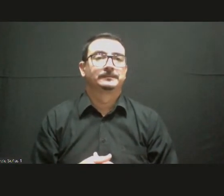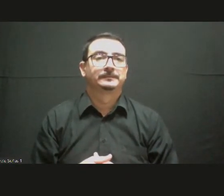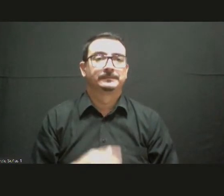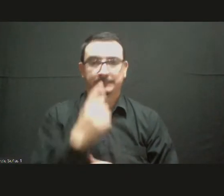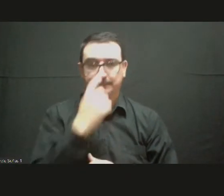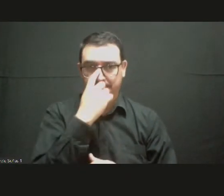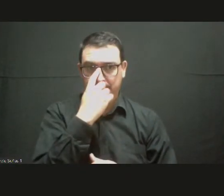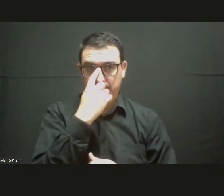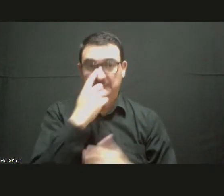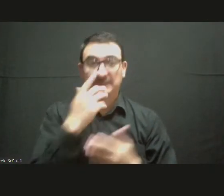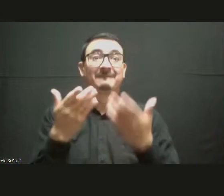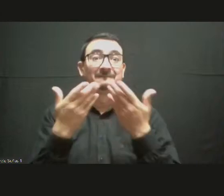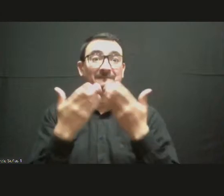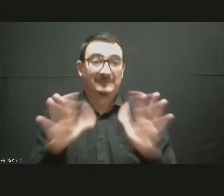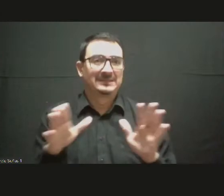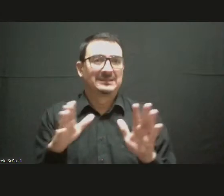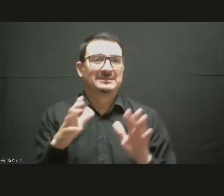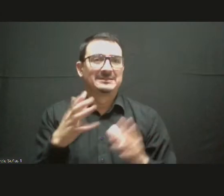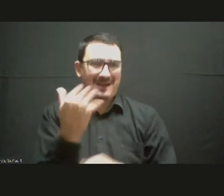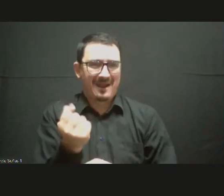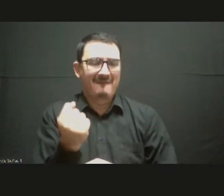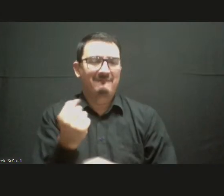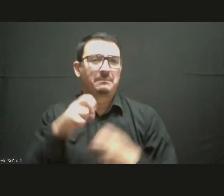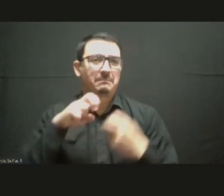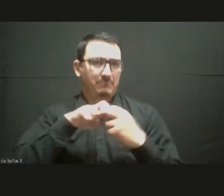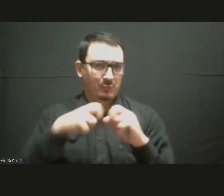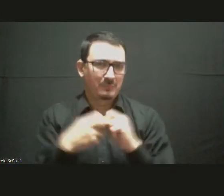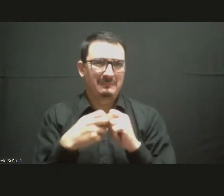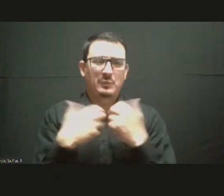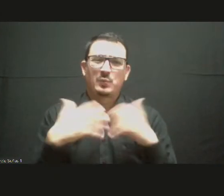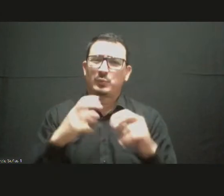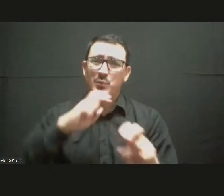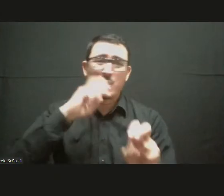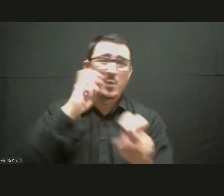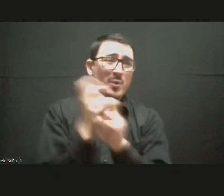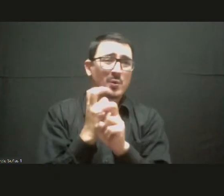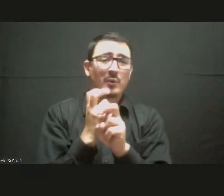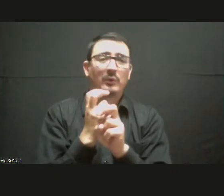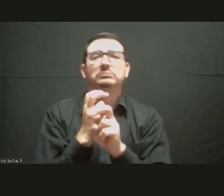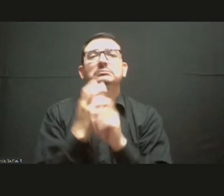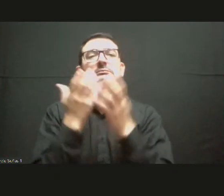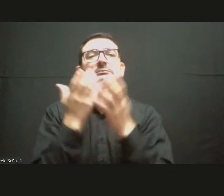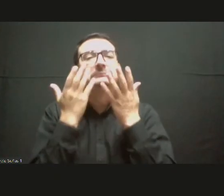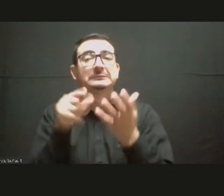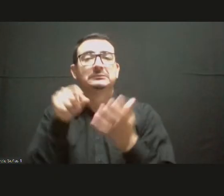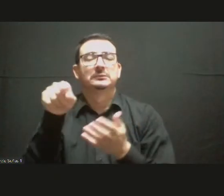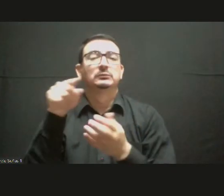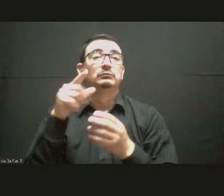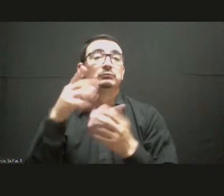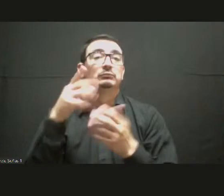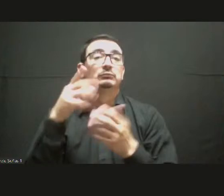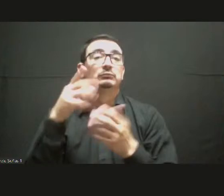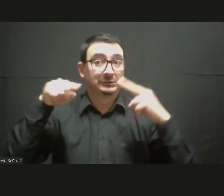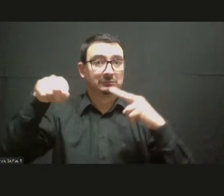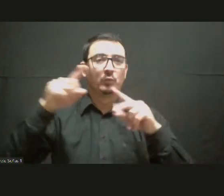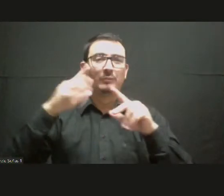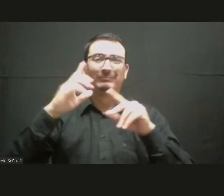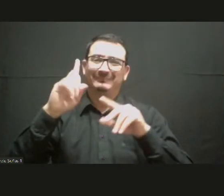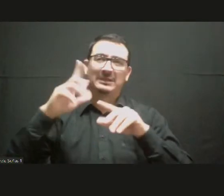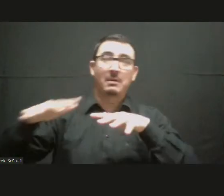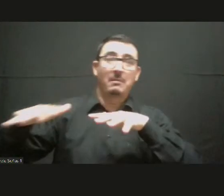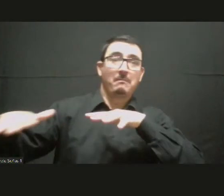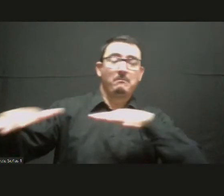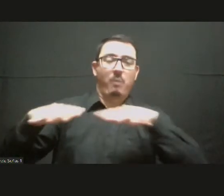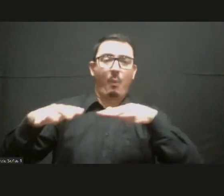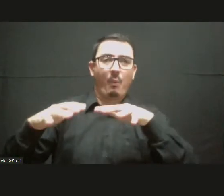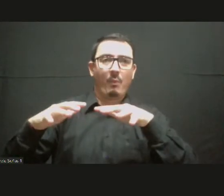a driving force for local social inclusion, benefiting youth and women in particular, and small and